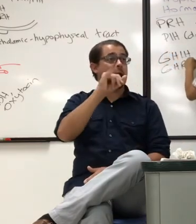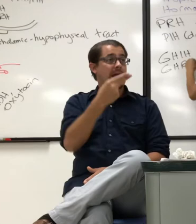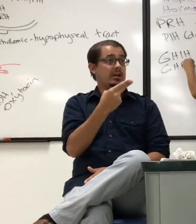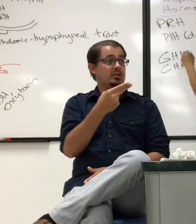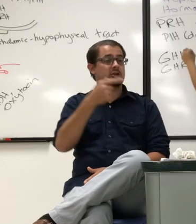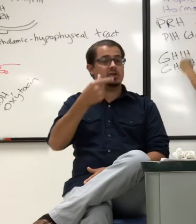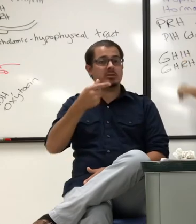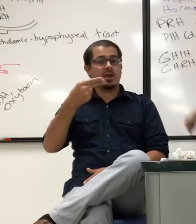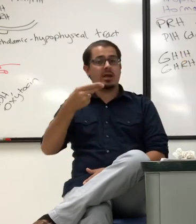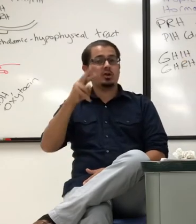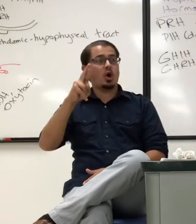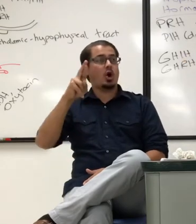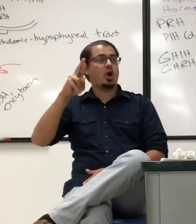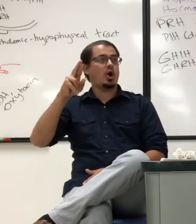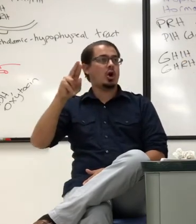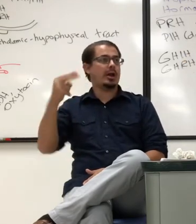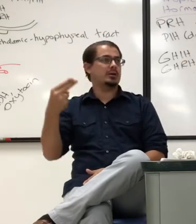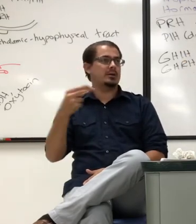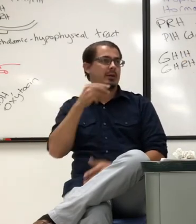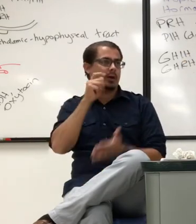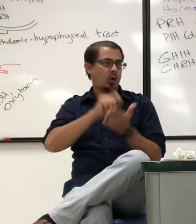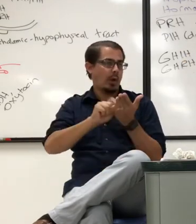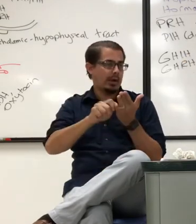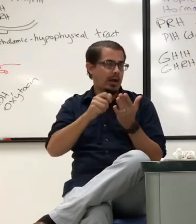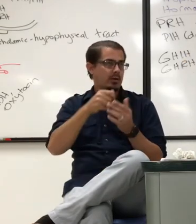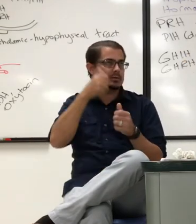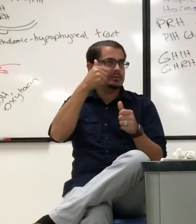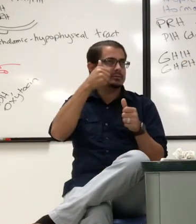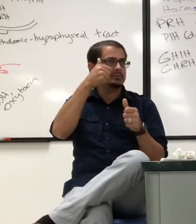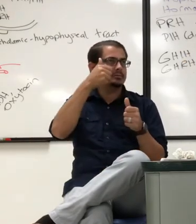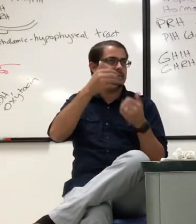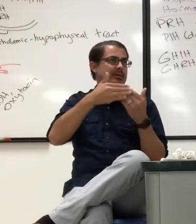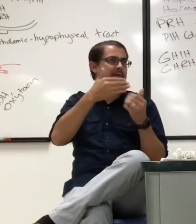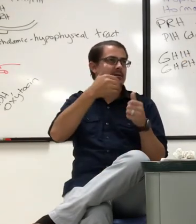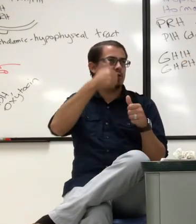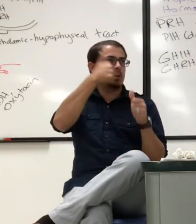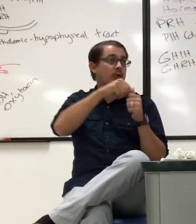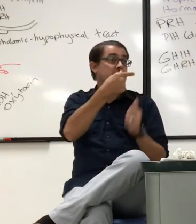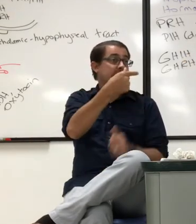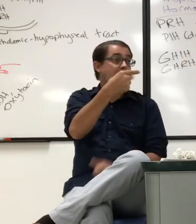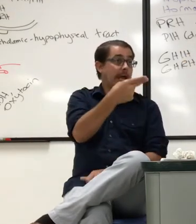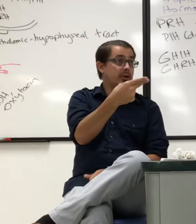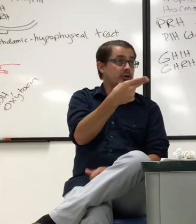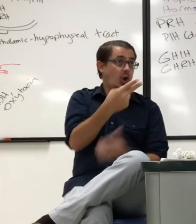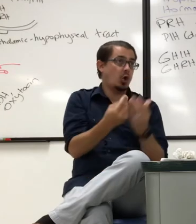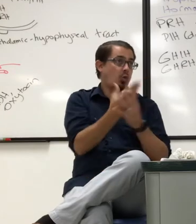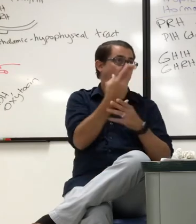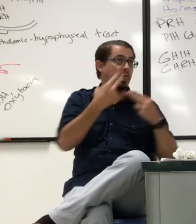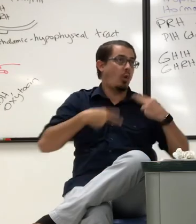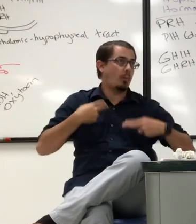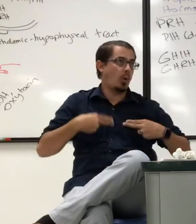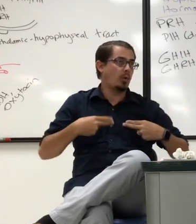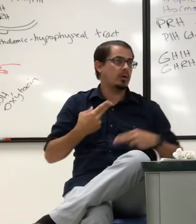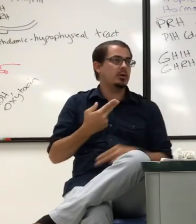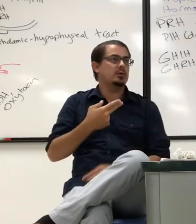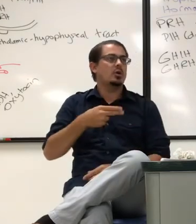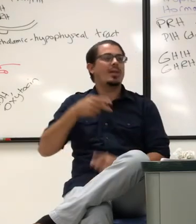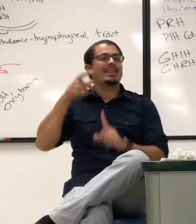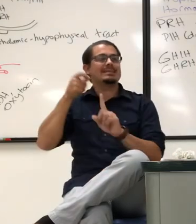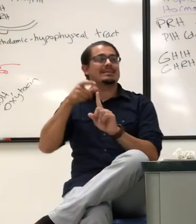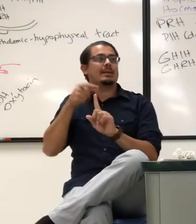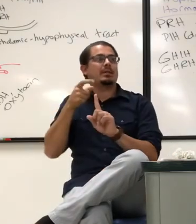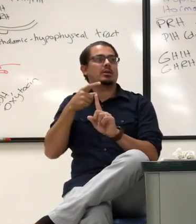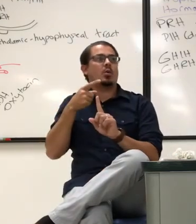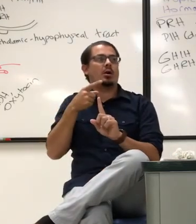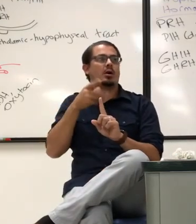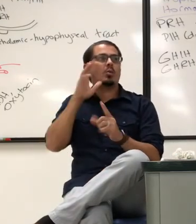GHRH. I won't write it out. I think it's easy to remember. GH is growth hormone. So the stimulatory one,